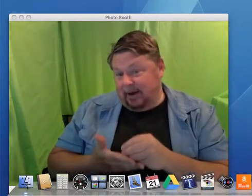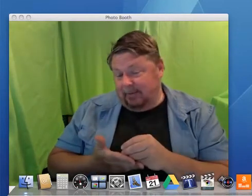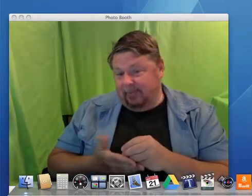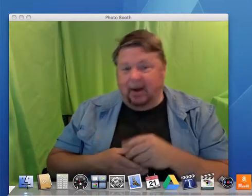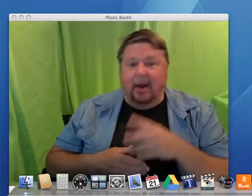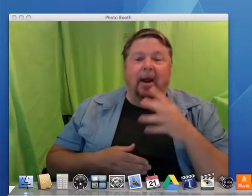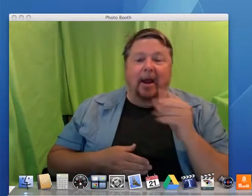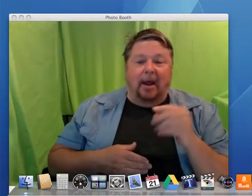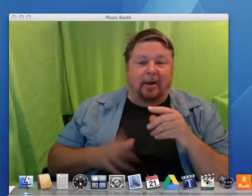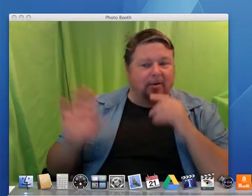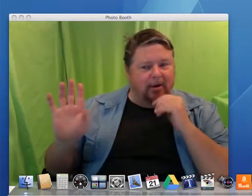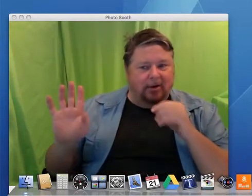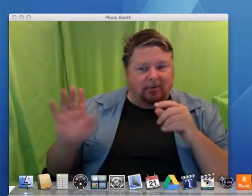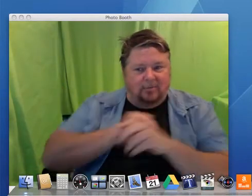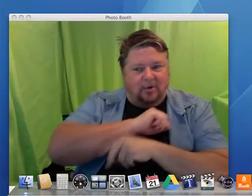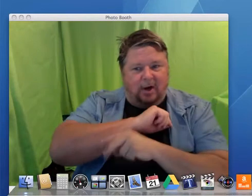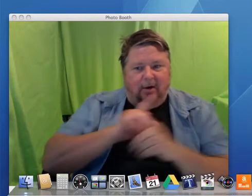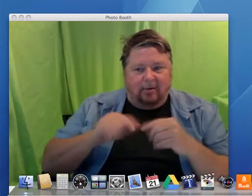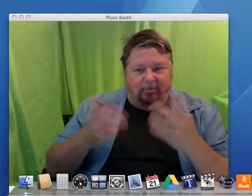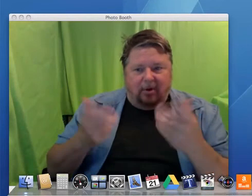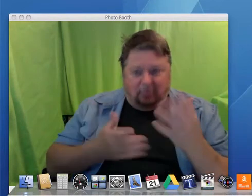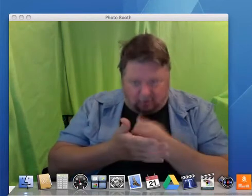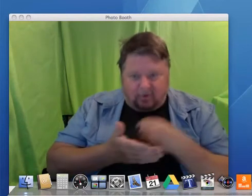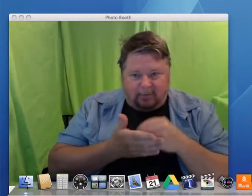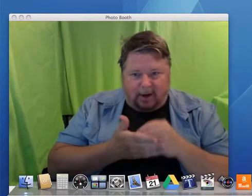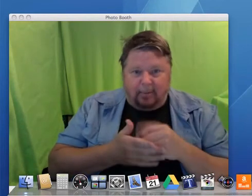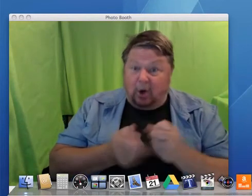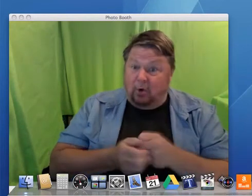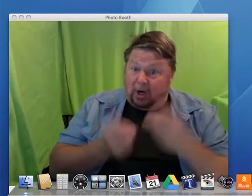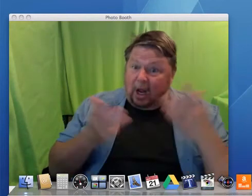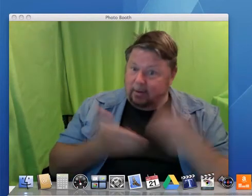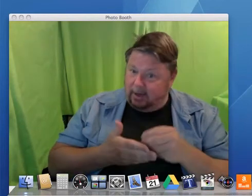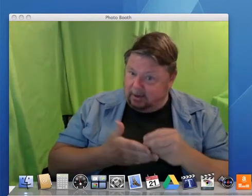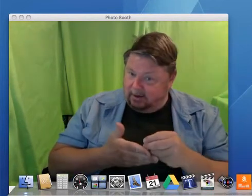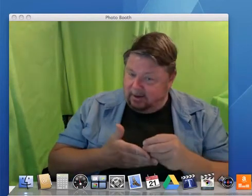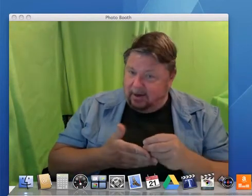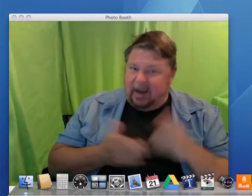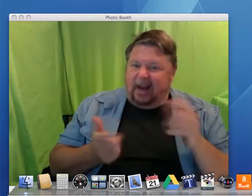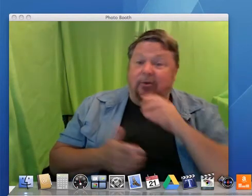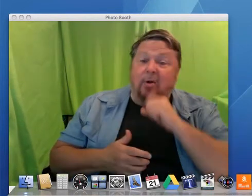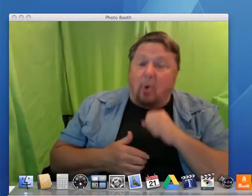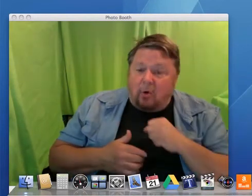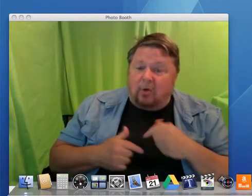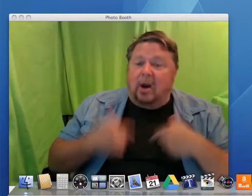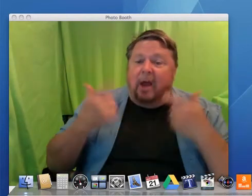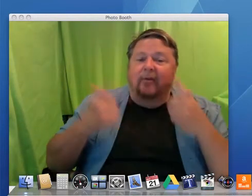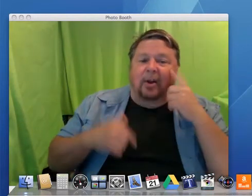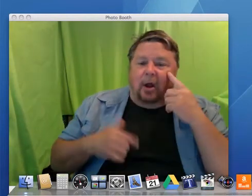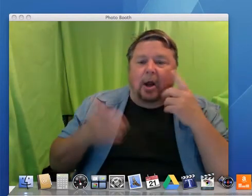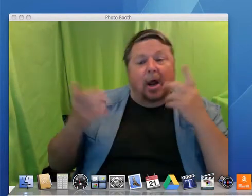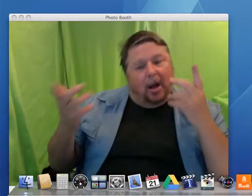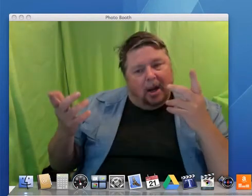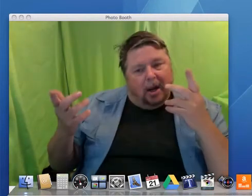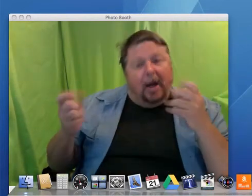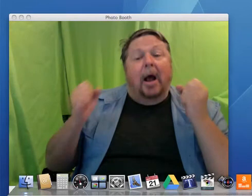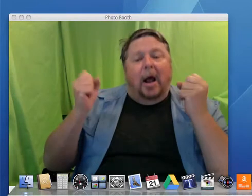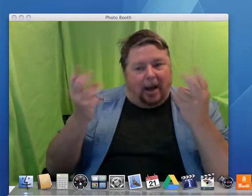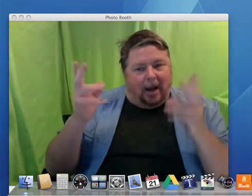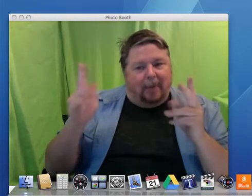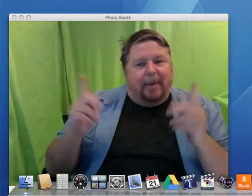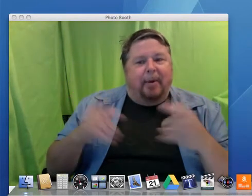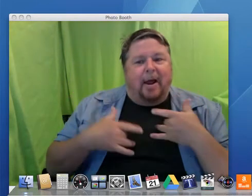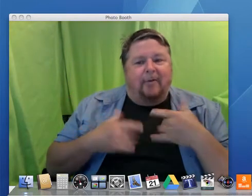money, and didn't cheat. He earned his money, but he earned a lot of money. And he was getting older in life, and he thought,